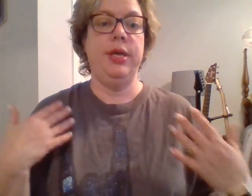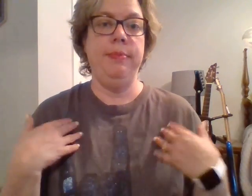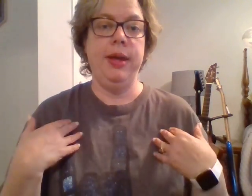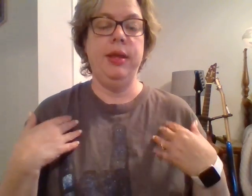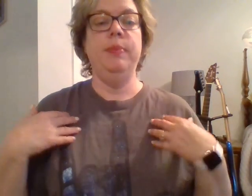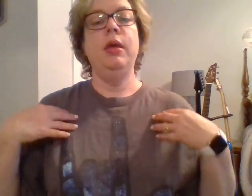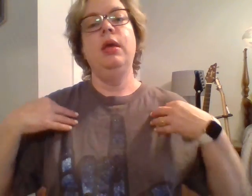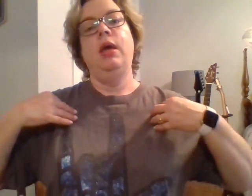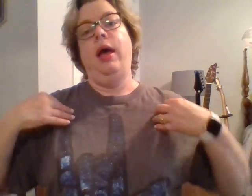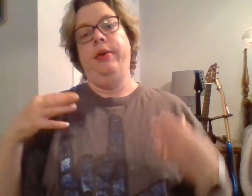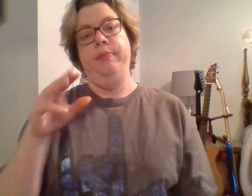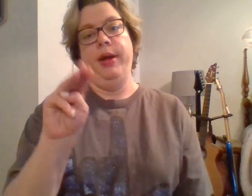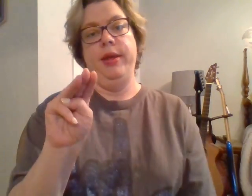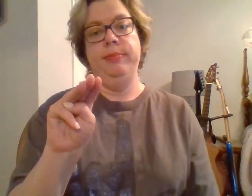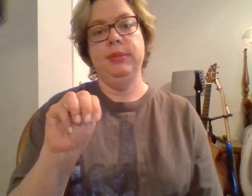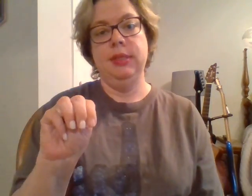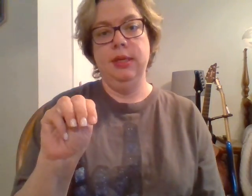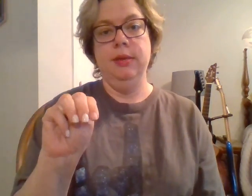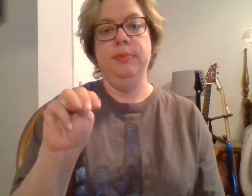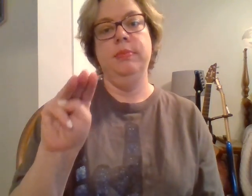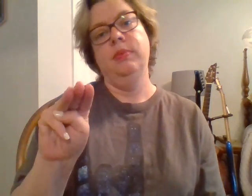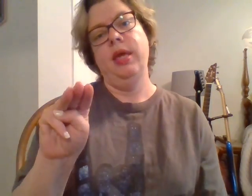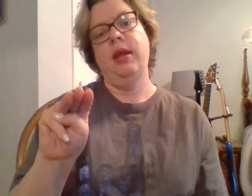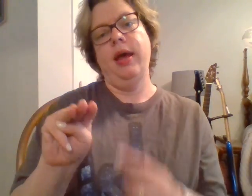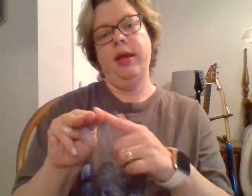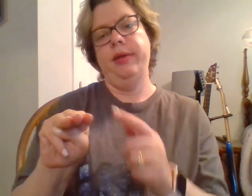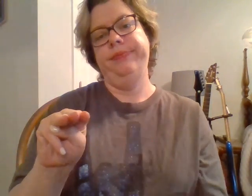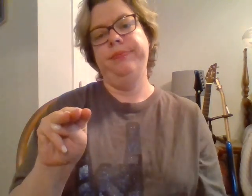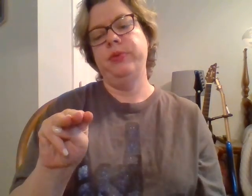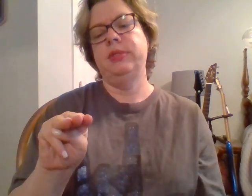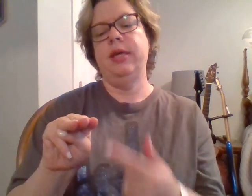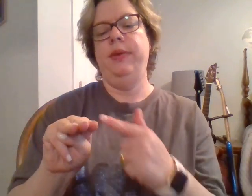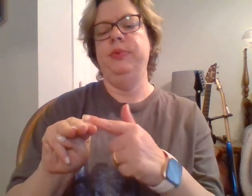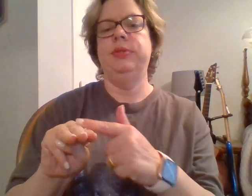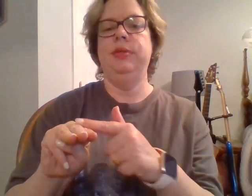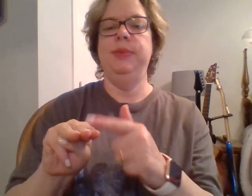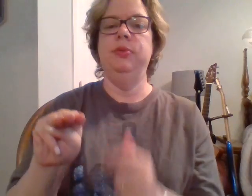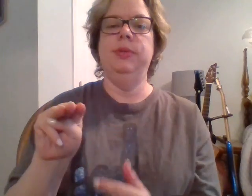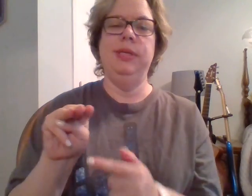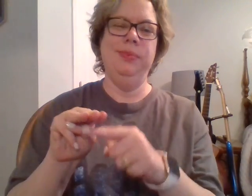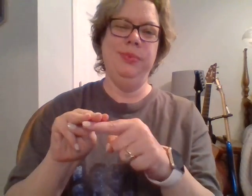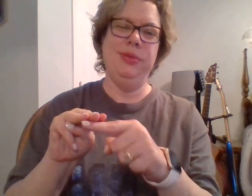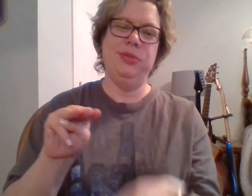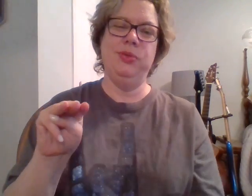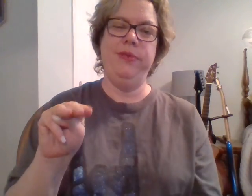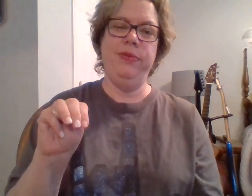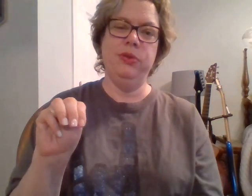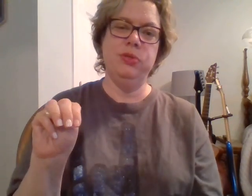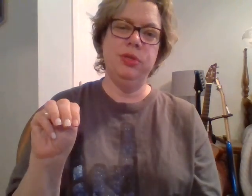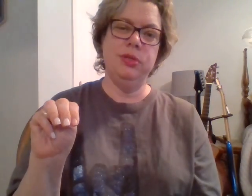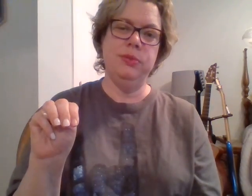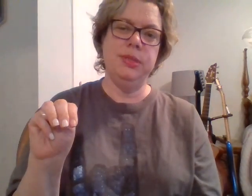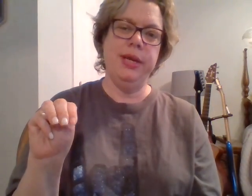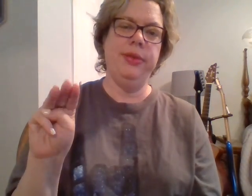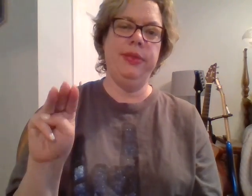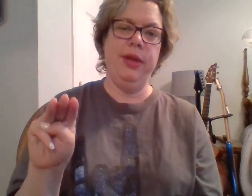my name is M, and most of the time you'll see me do an M with straight fingers. You can do it down like that,